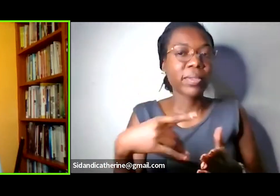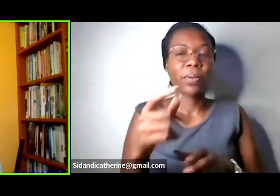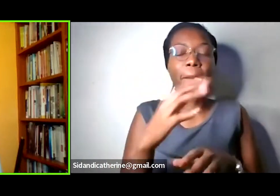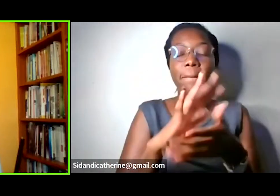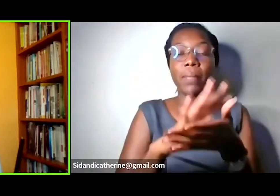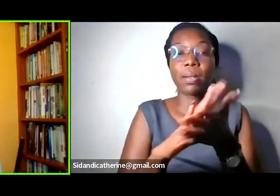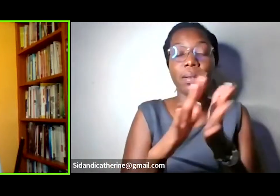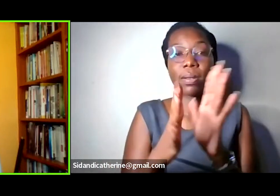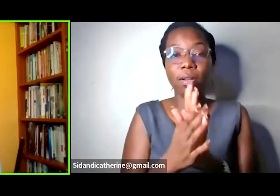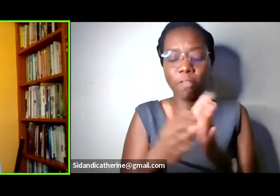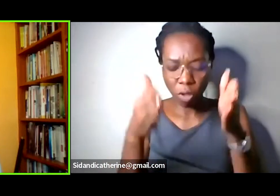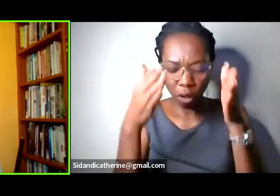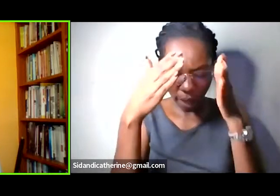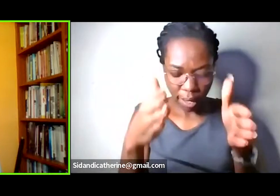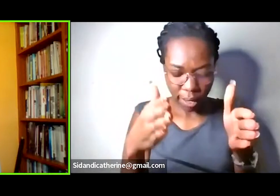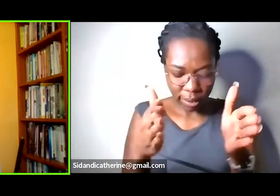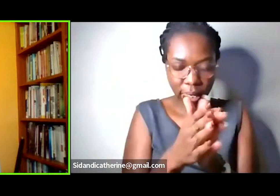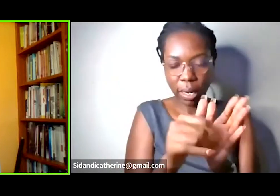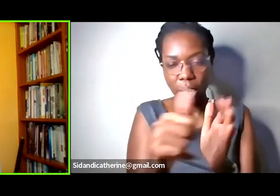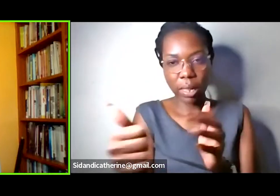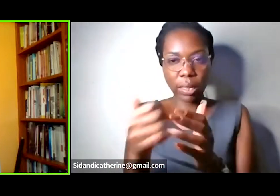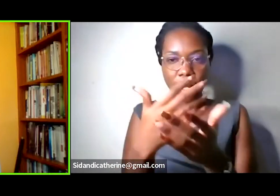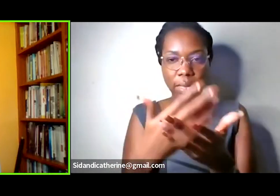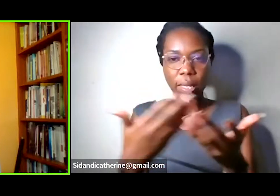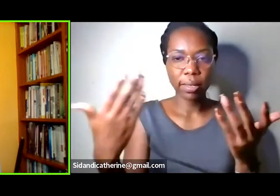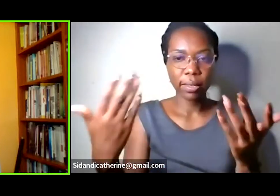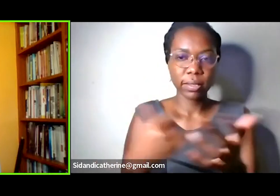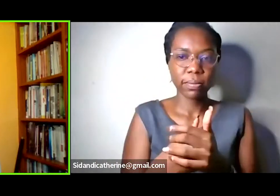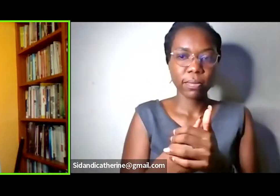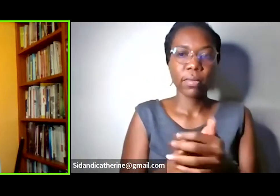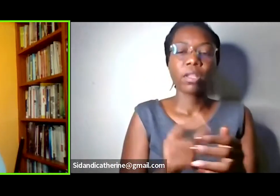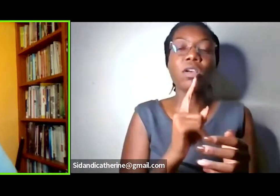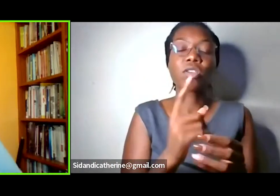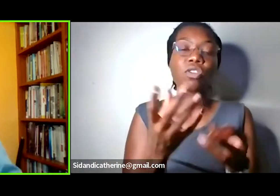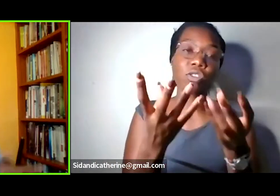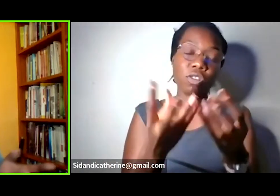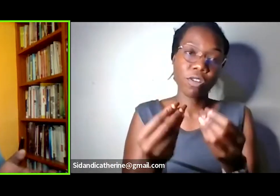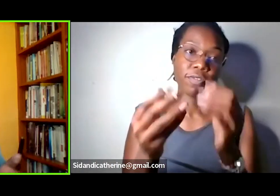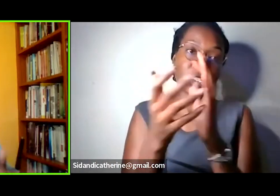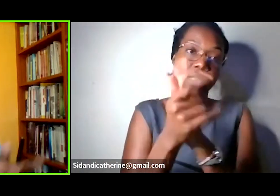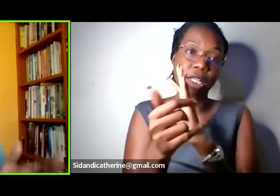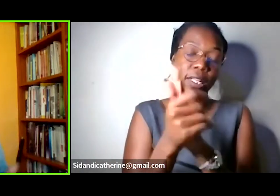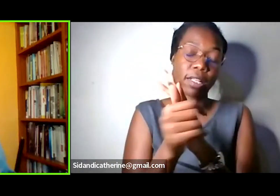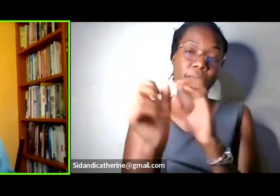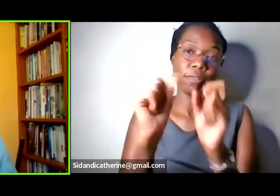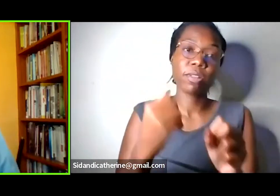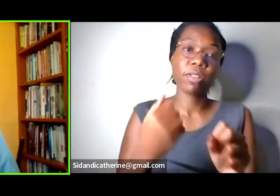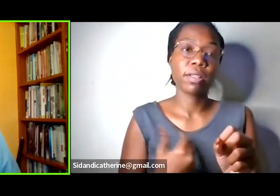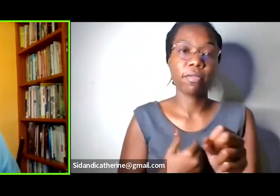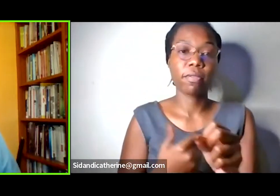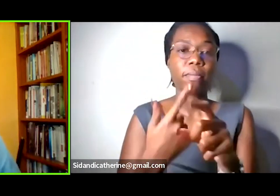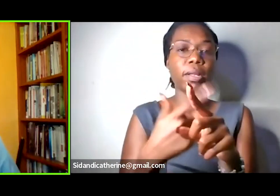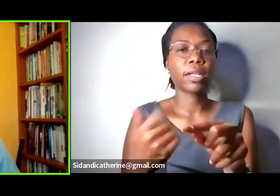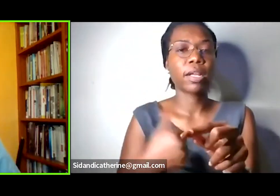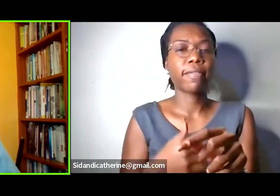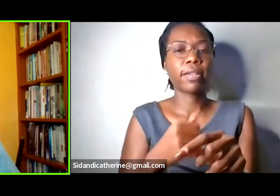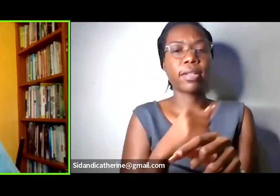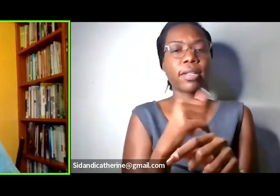offers. So me, I would say database. That is a starting point. Back to you, Richie. Thank you very